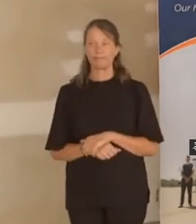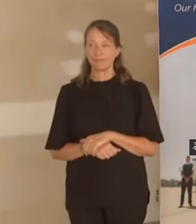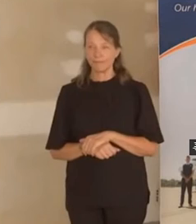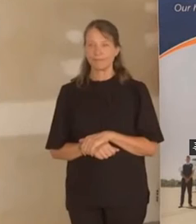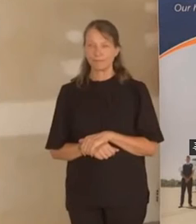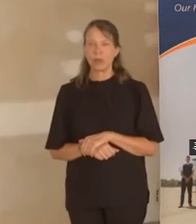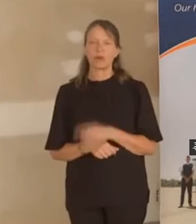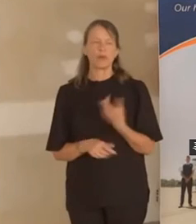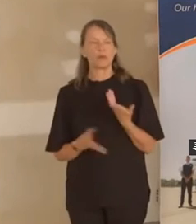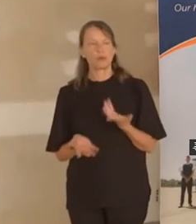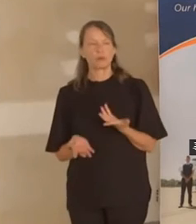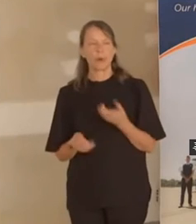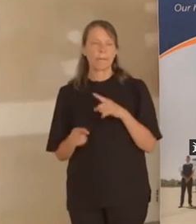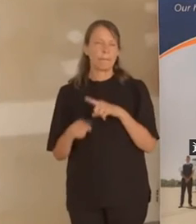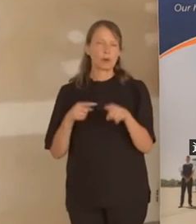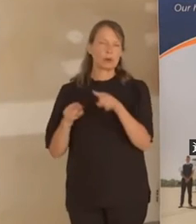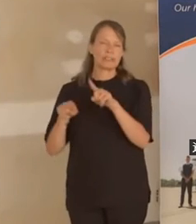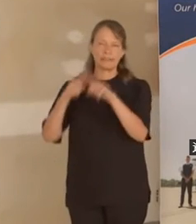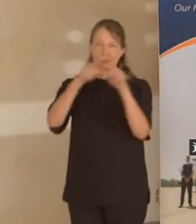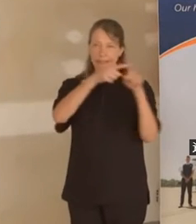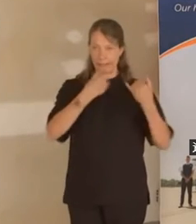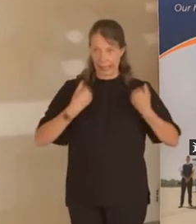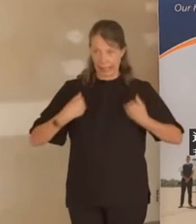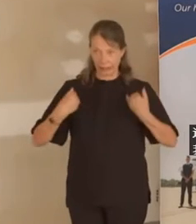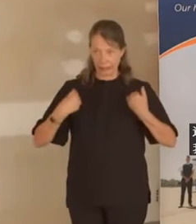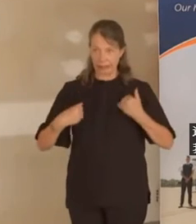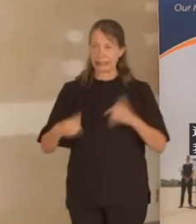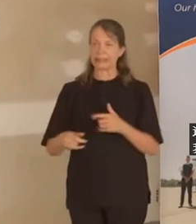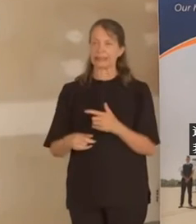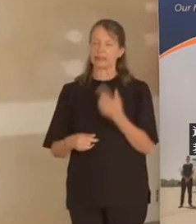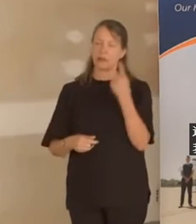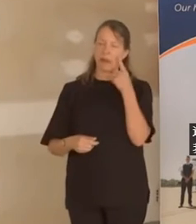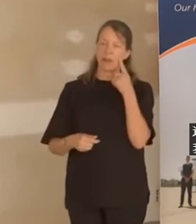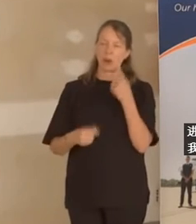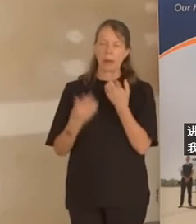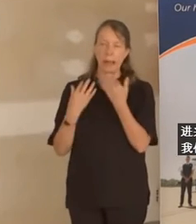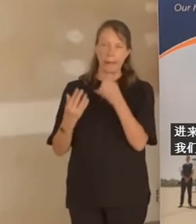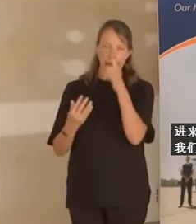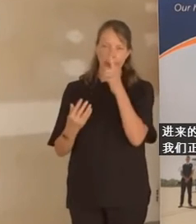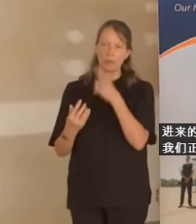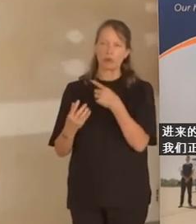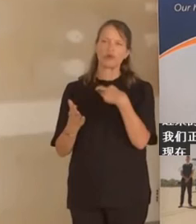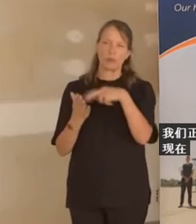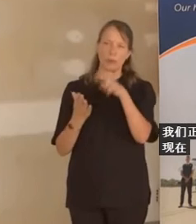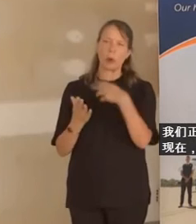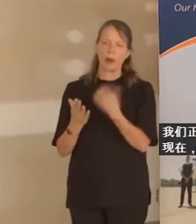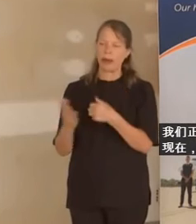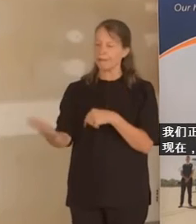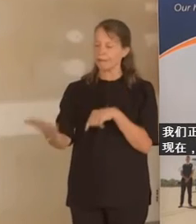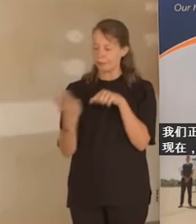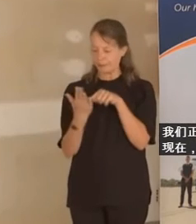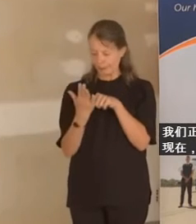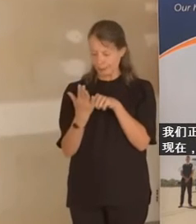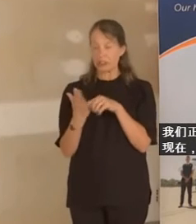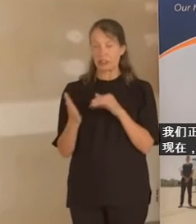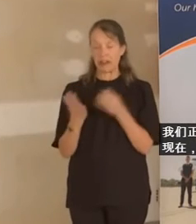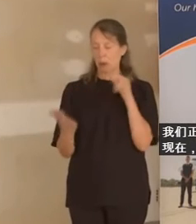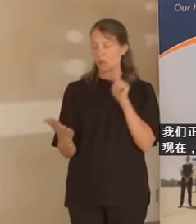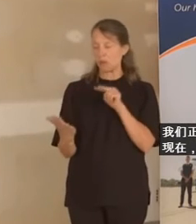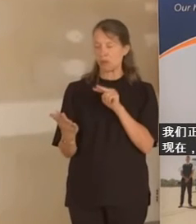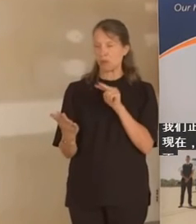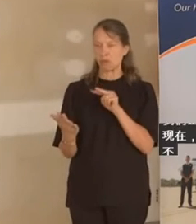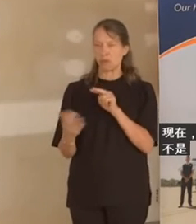look at notifiable numbers that come in, and that's what we're doing with COVID now. And it